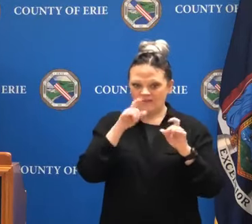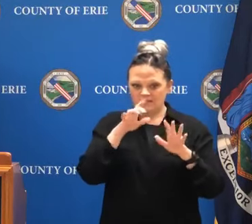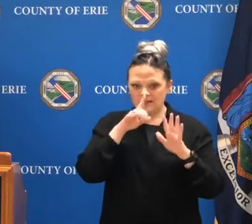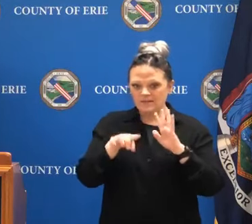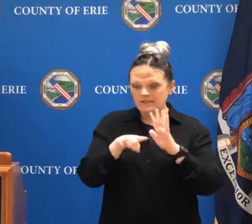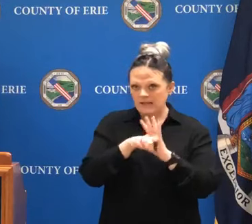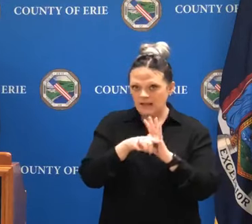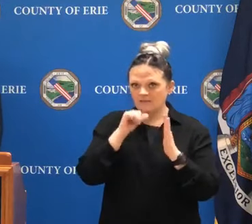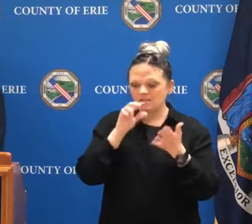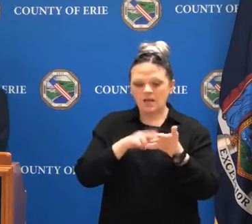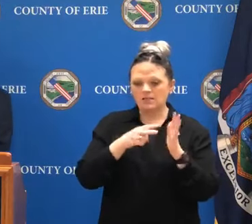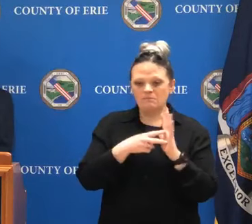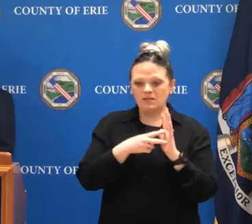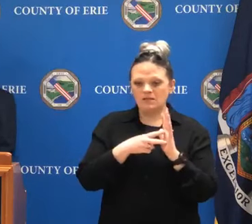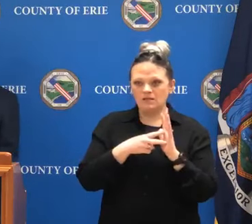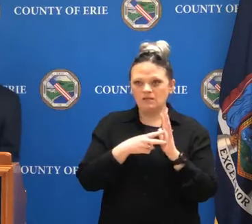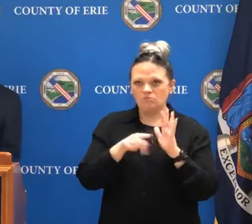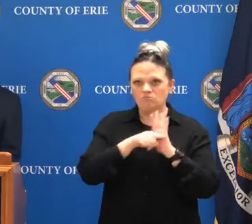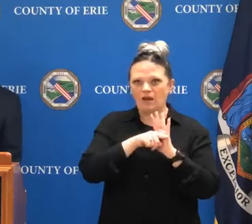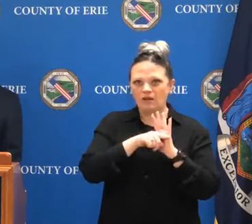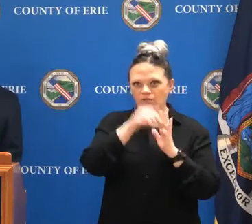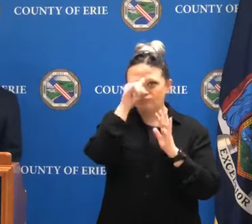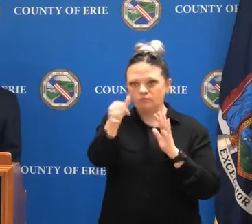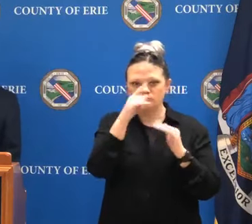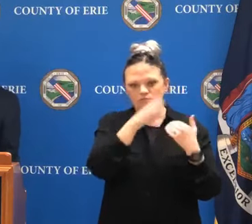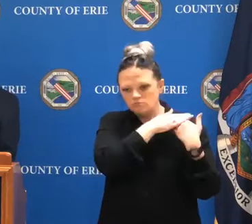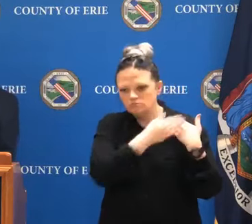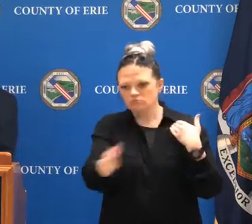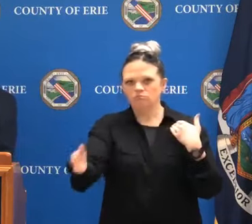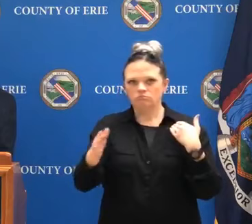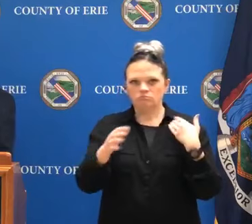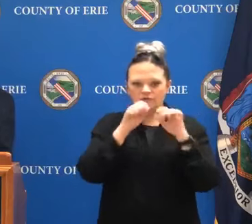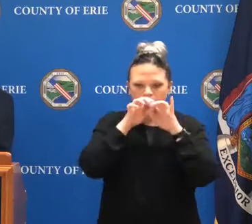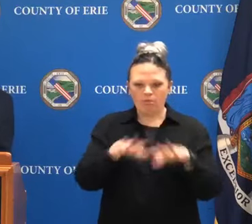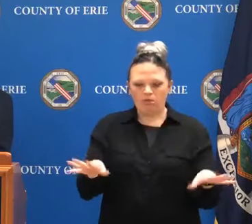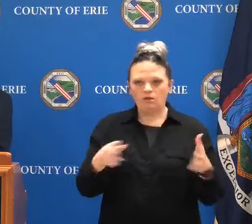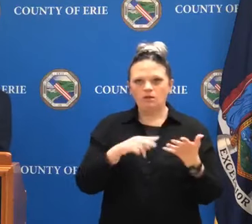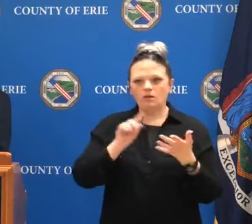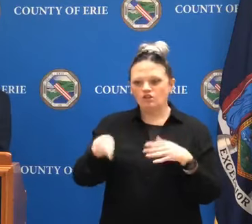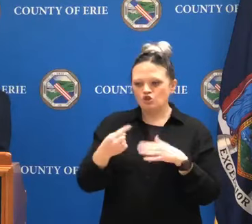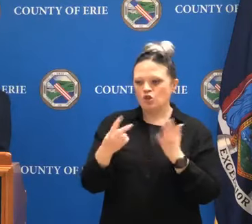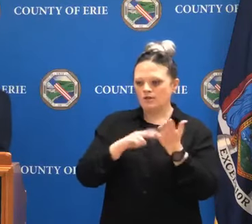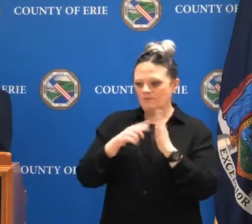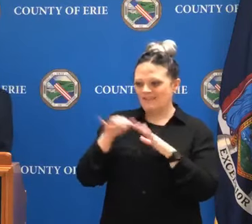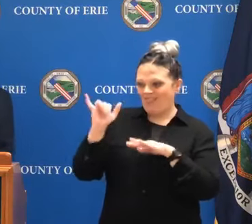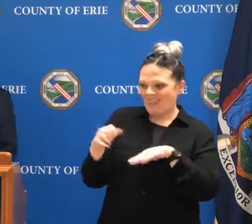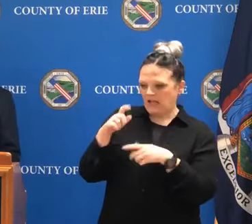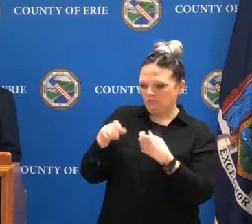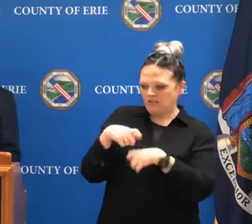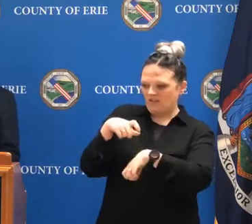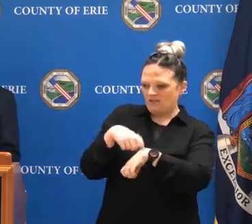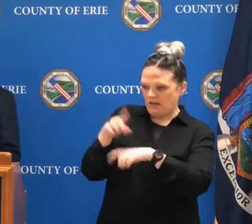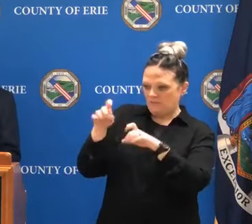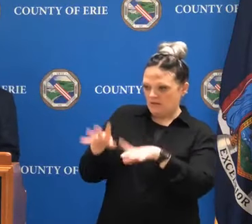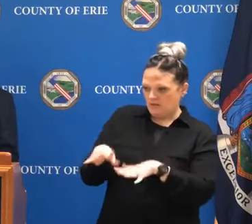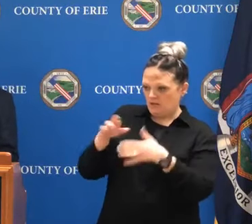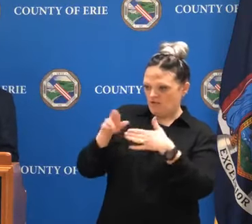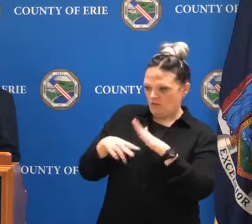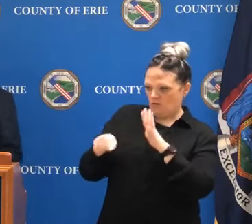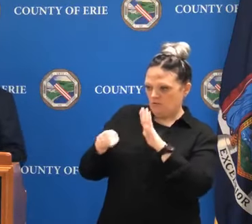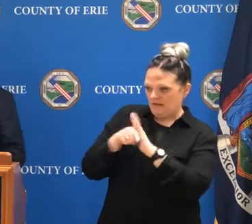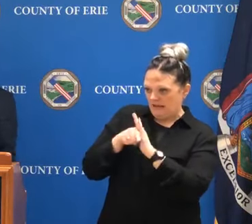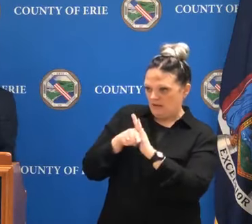negative, it doesn't mean that they'll remain negative for the duration of this outbreak. It just means at the time that they were tested, they tested negative.